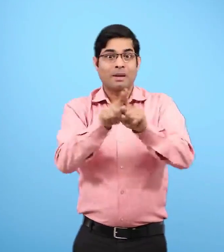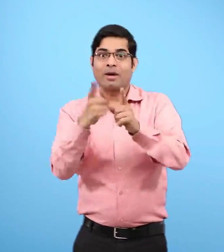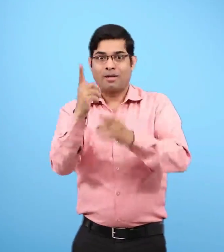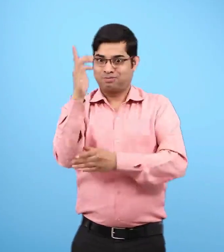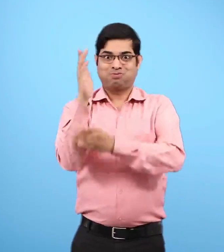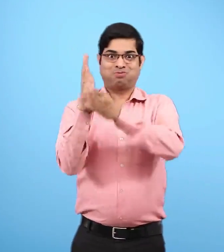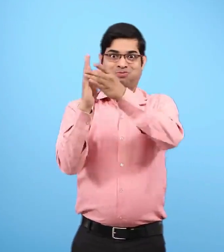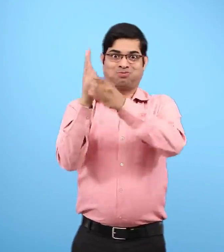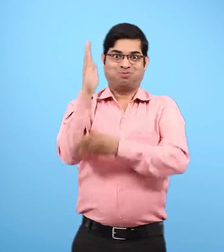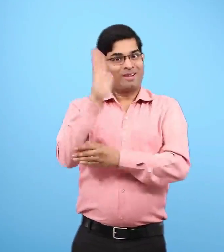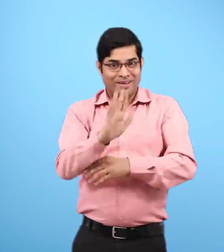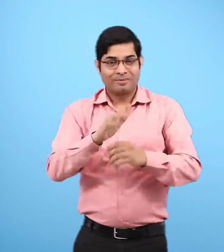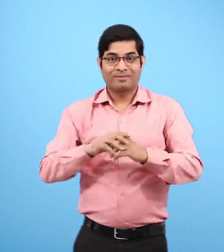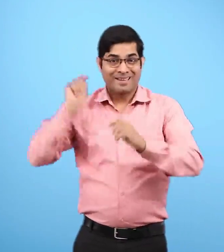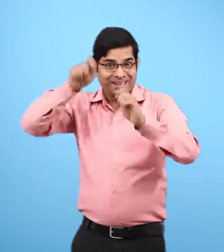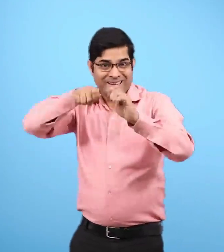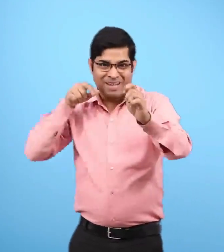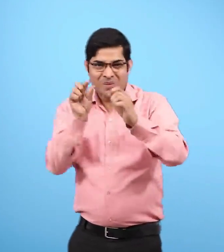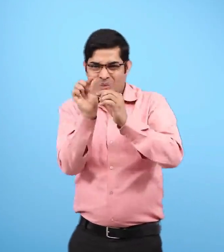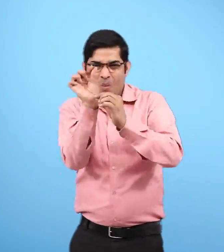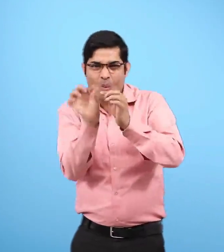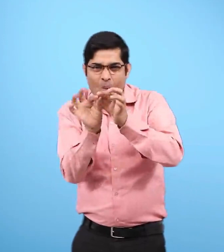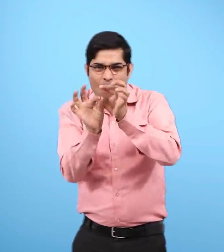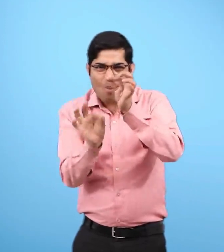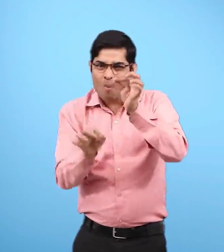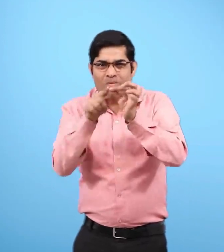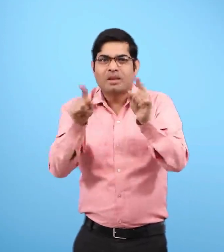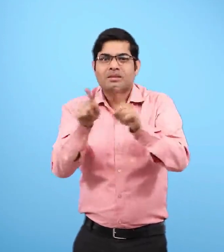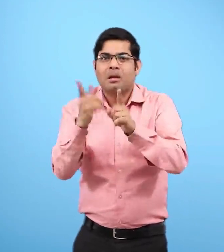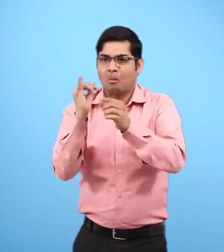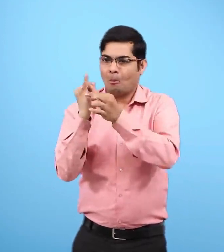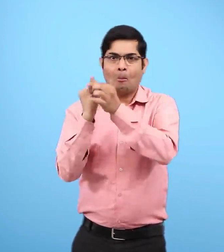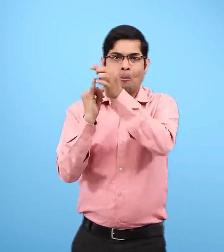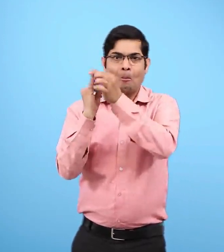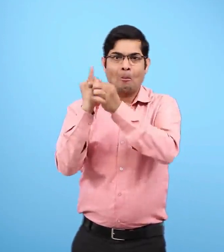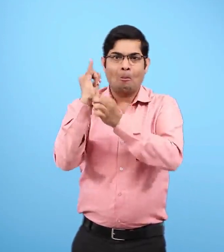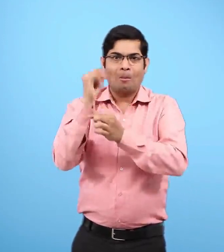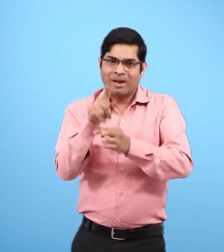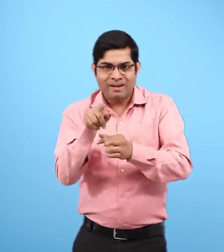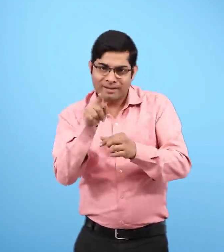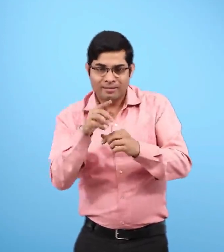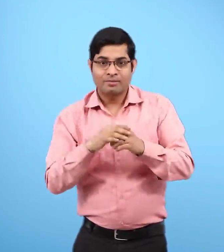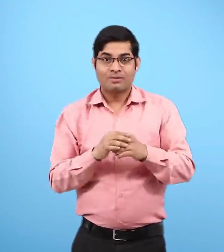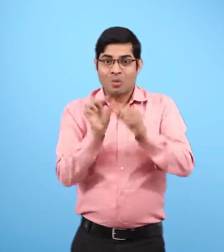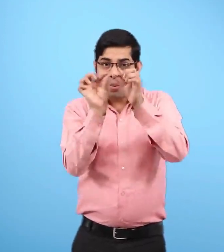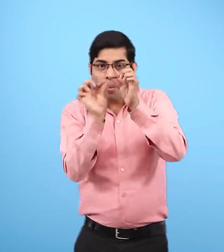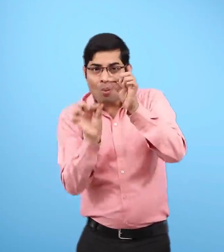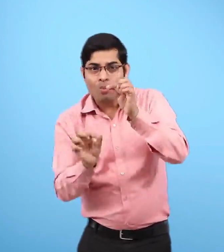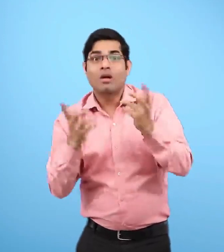round as your arm. Arrow 2 is as round as your finger. You have